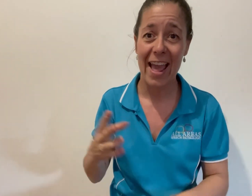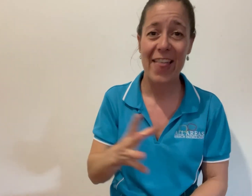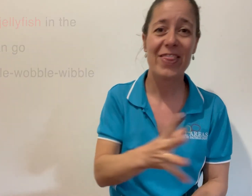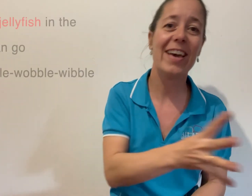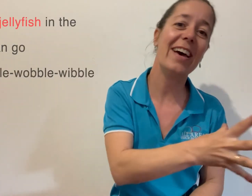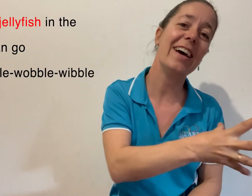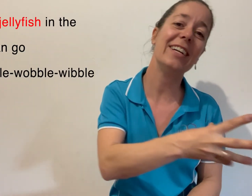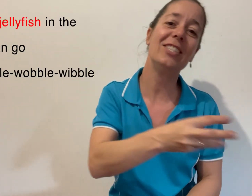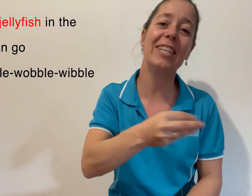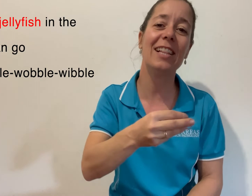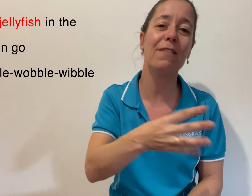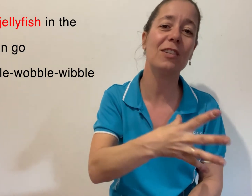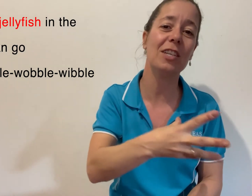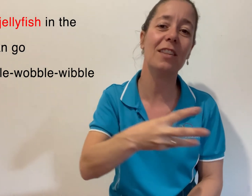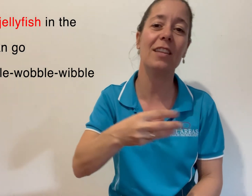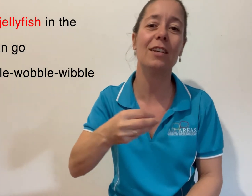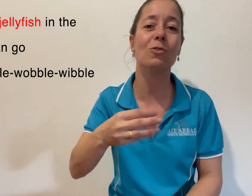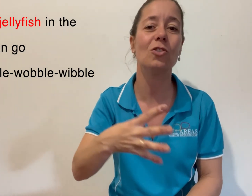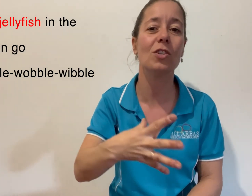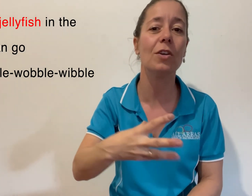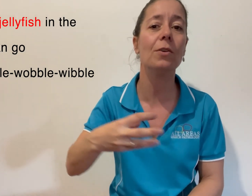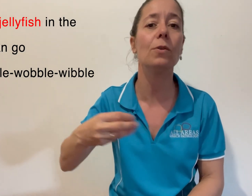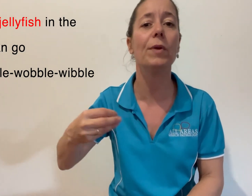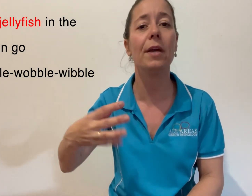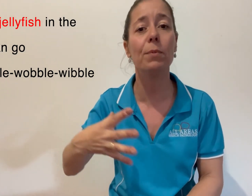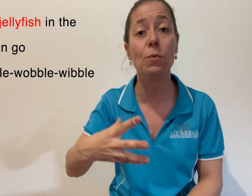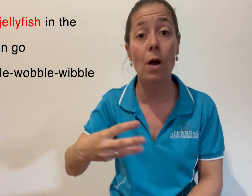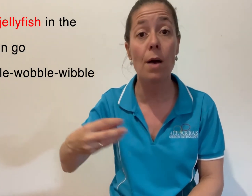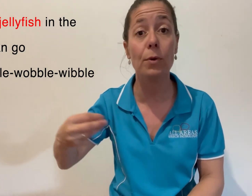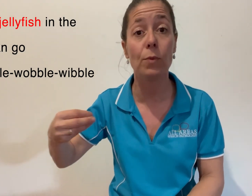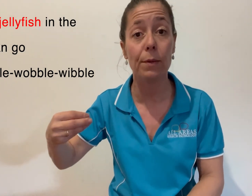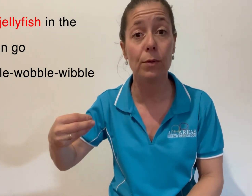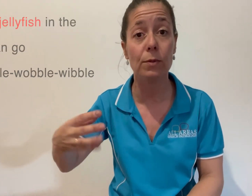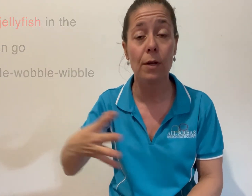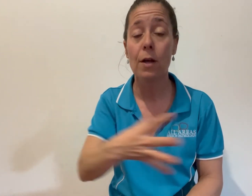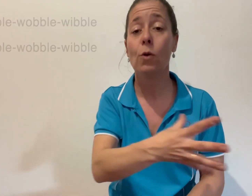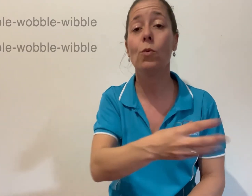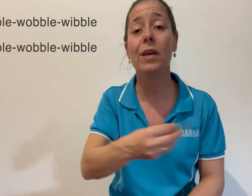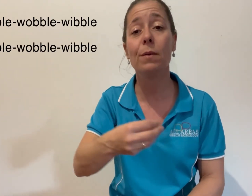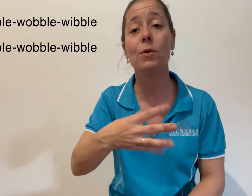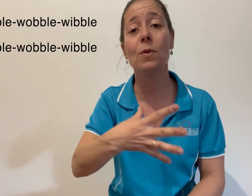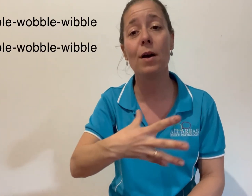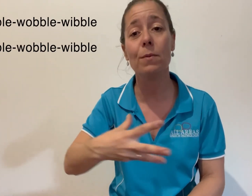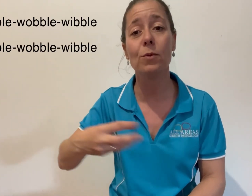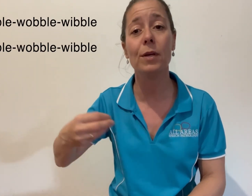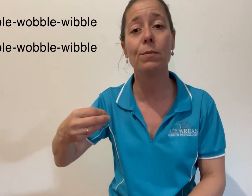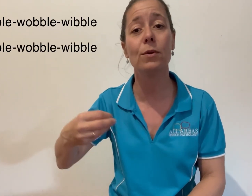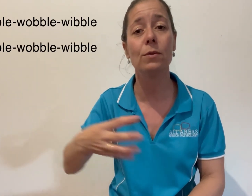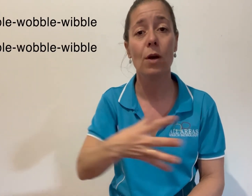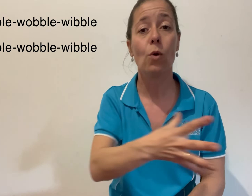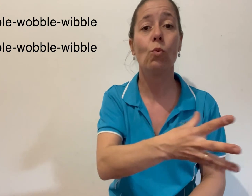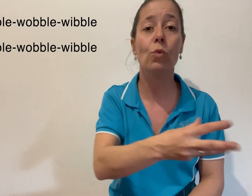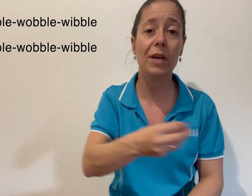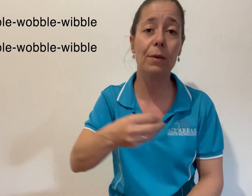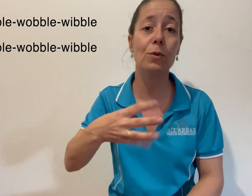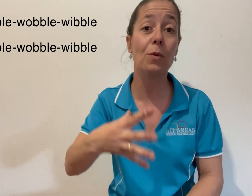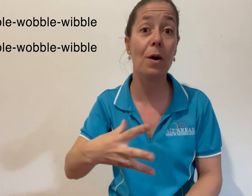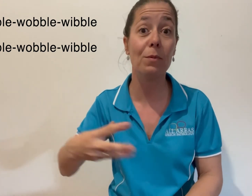The jellyfish in the ocean go wibble, wobble, wibble, wibble, wobble, wibble, wibble, wobble,